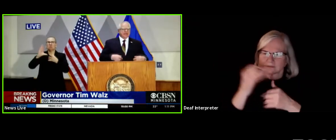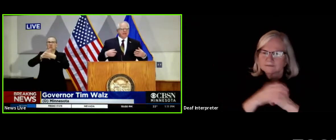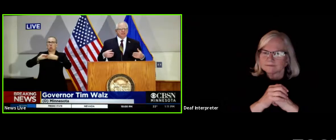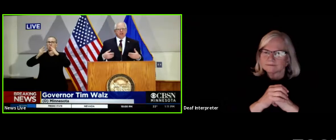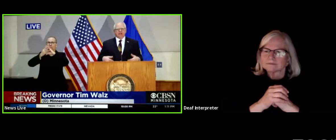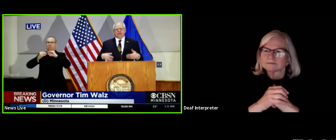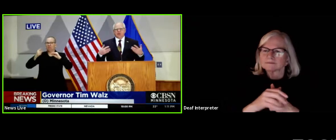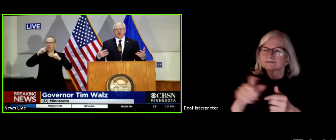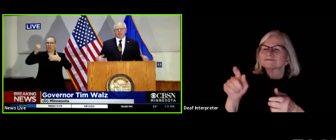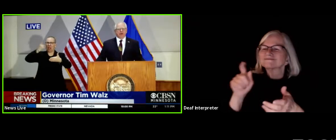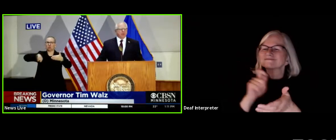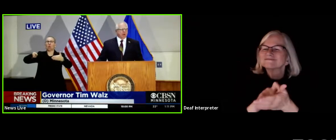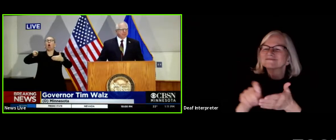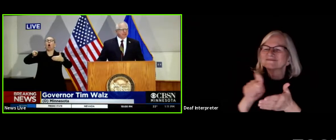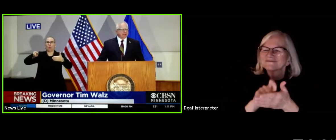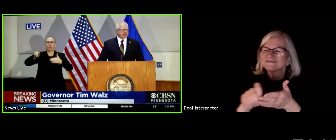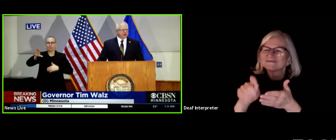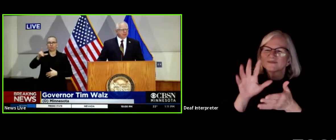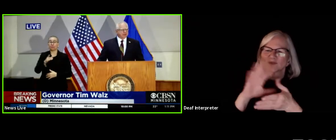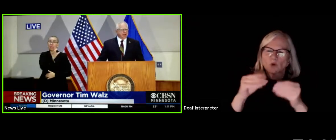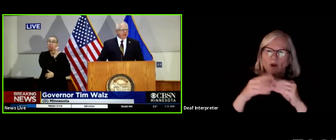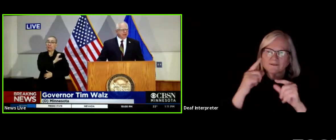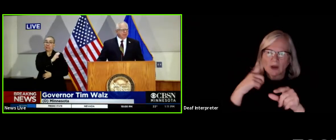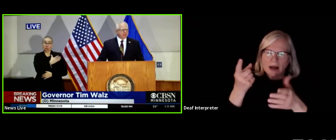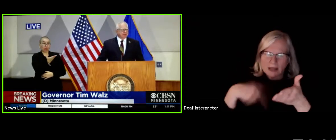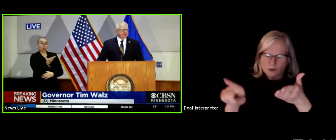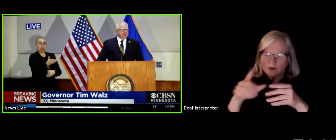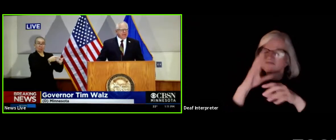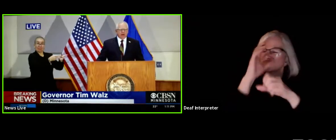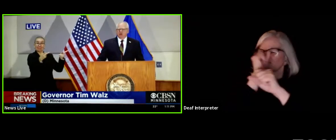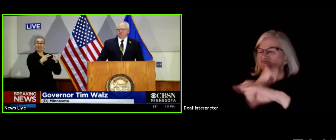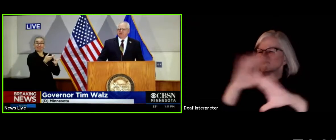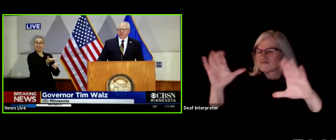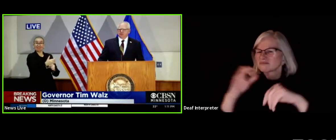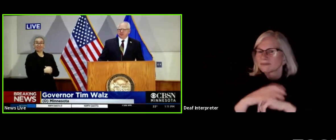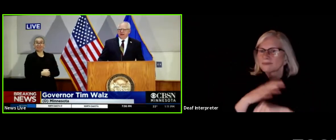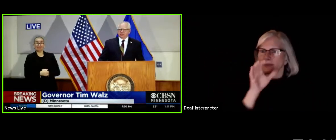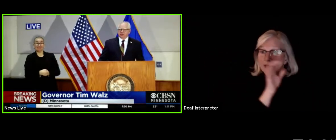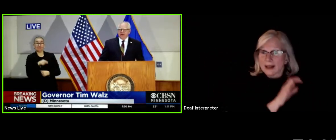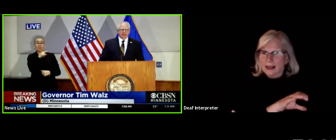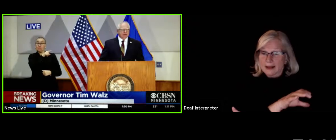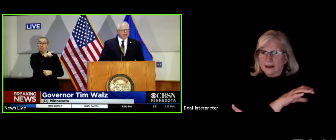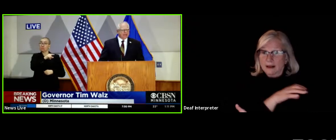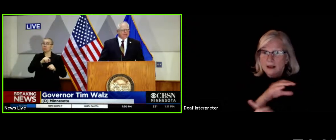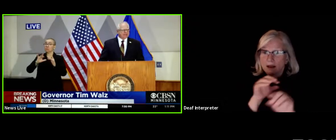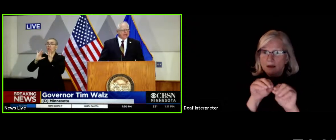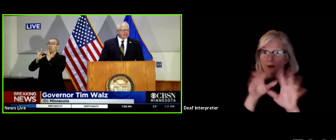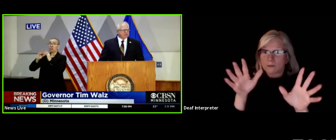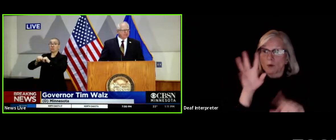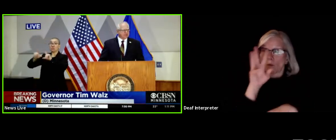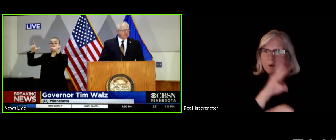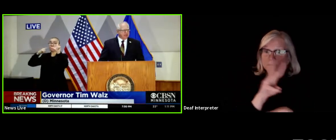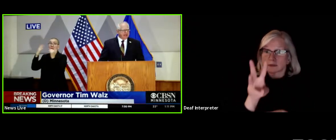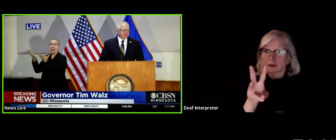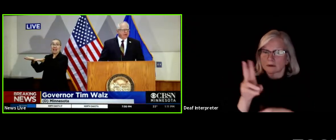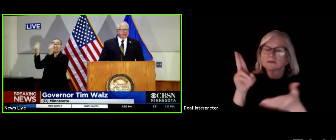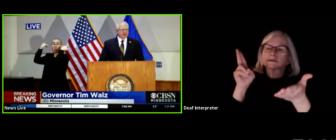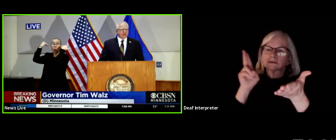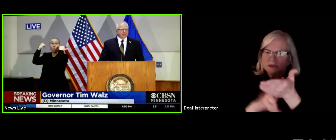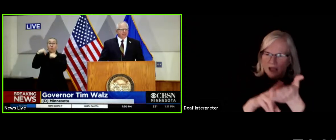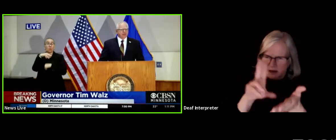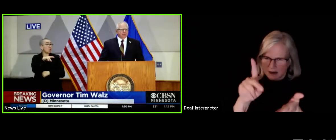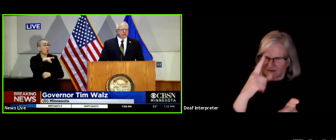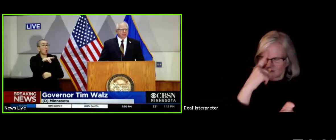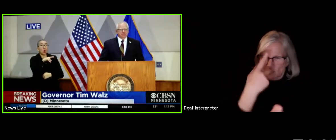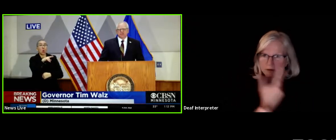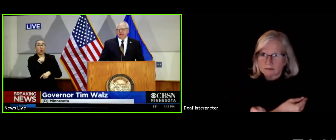We say there's a clinic and we open up a website and you're able to sign up, and all of the available slots are taken in 90 seconds. And everybody